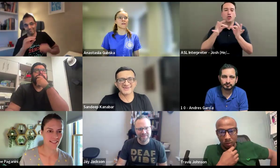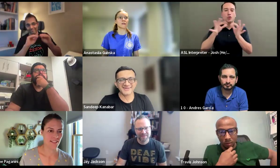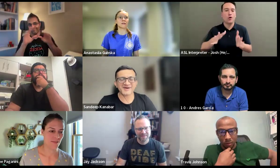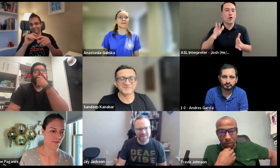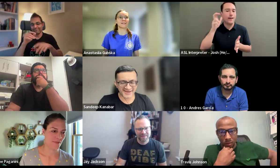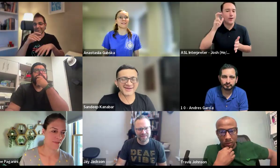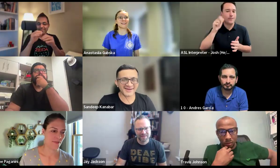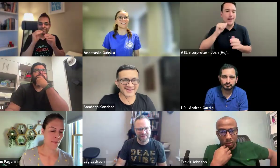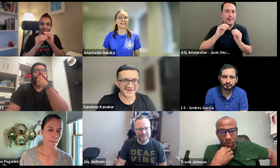Yeah, correct.